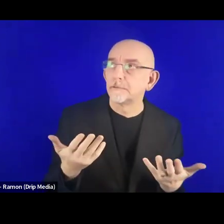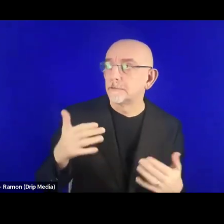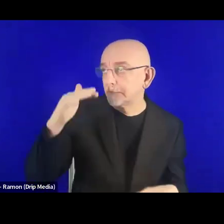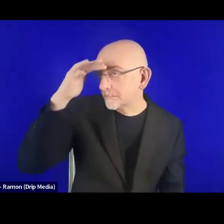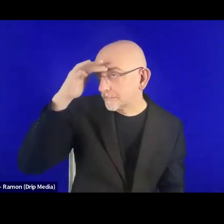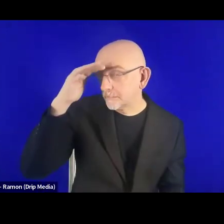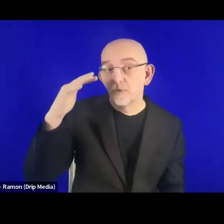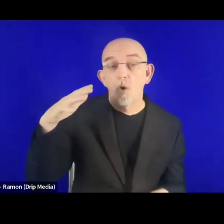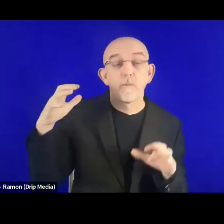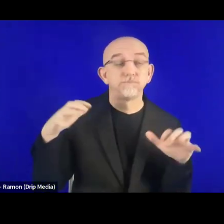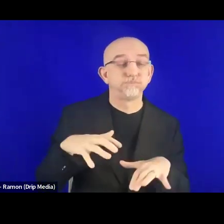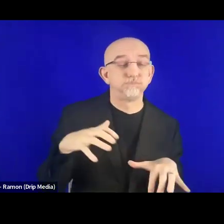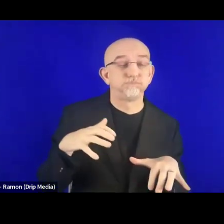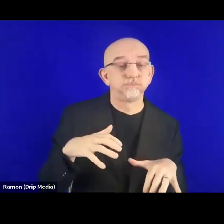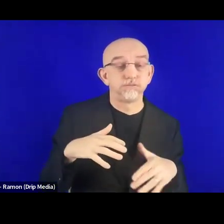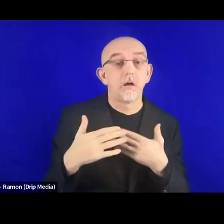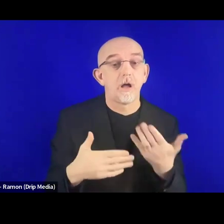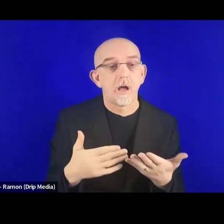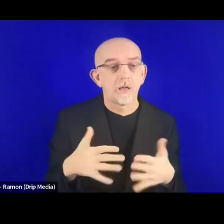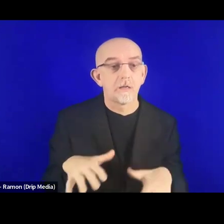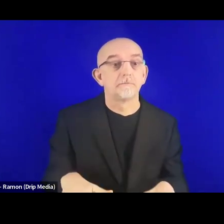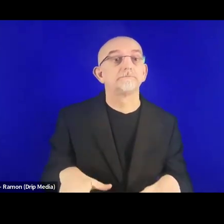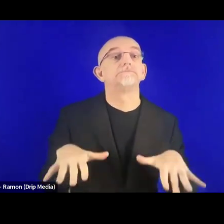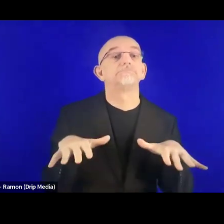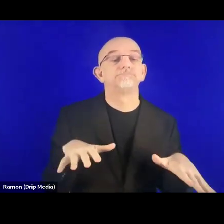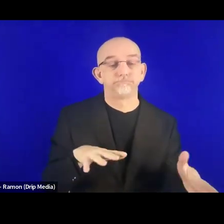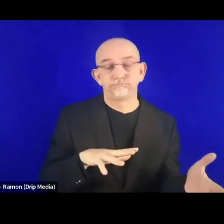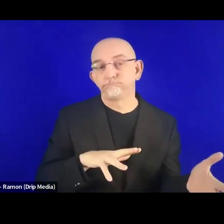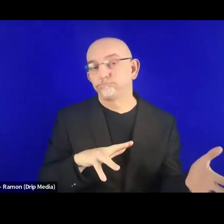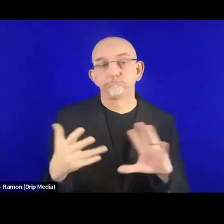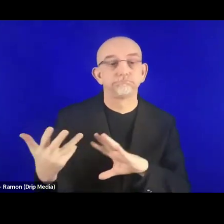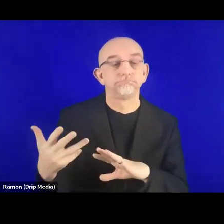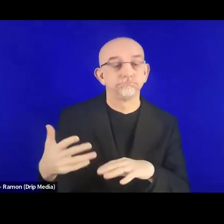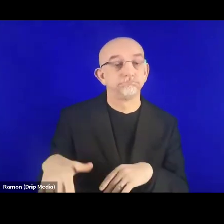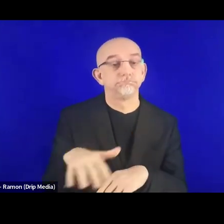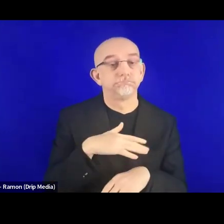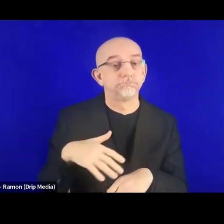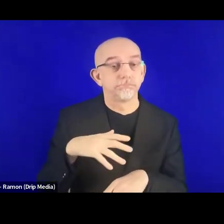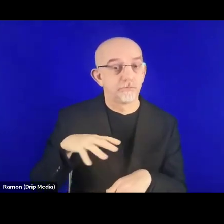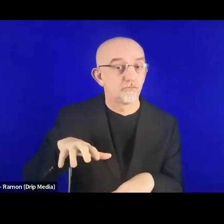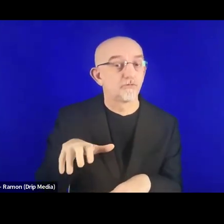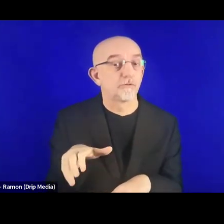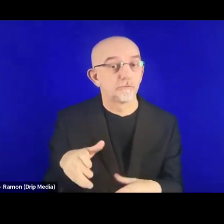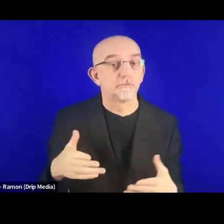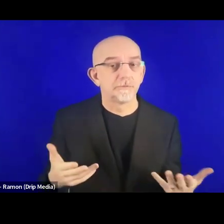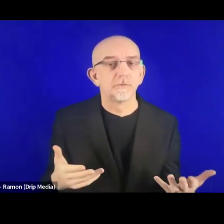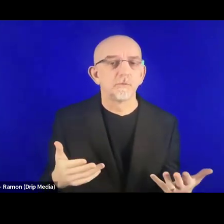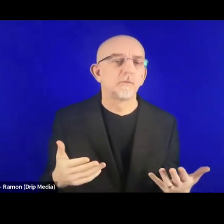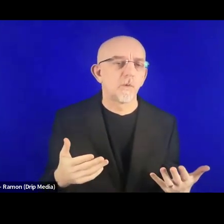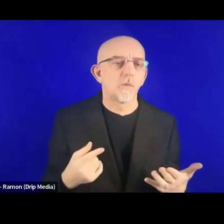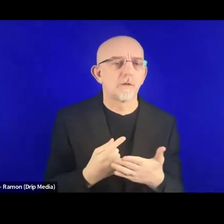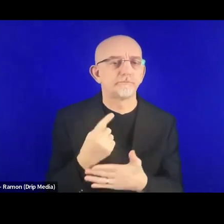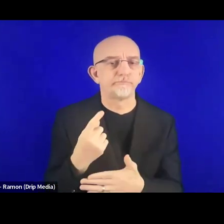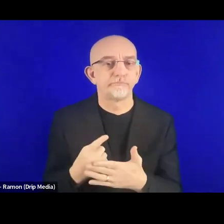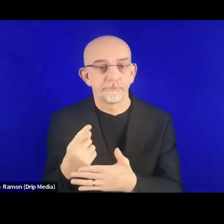then persons with disability are hugely affected. Just a few weeks ago, there was a big flood in a